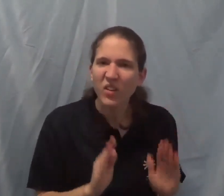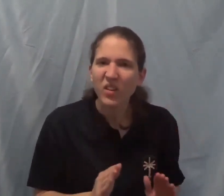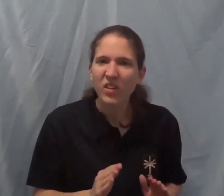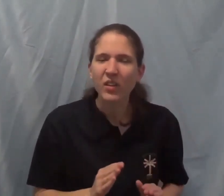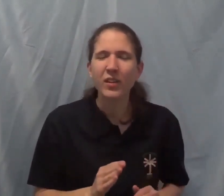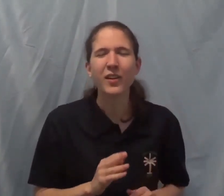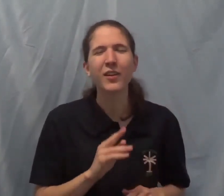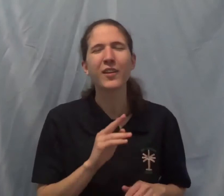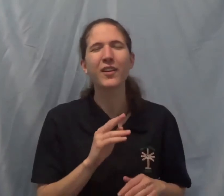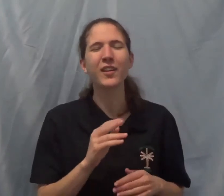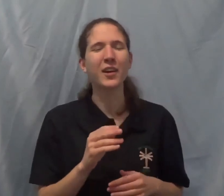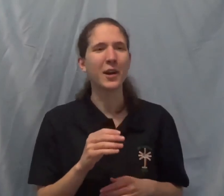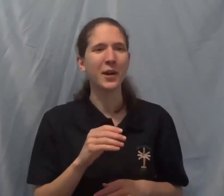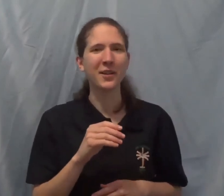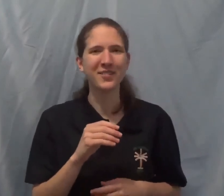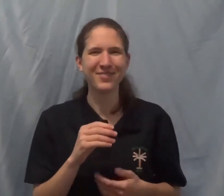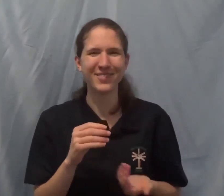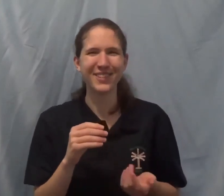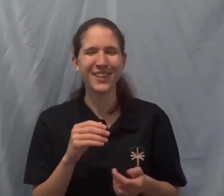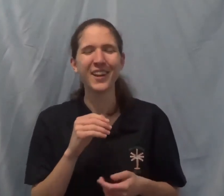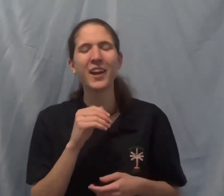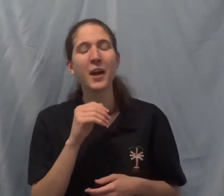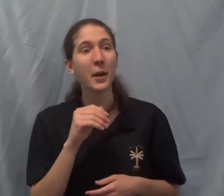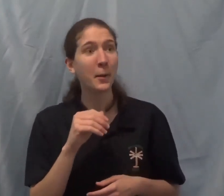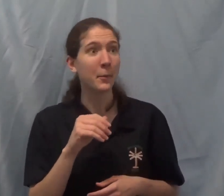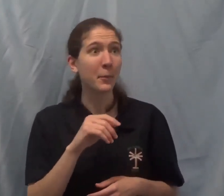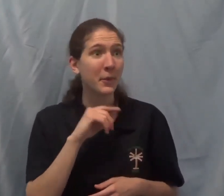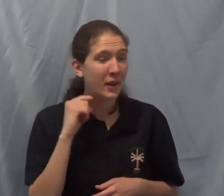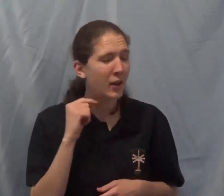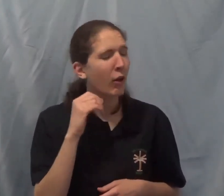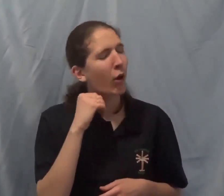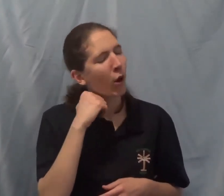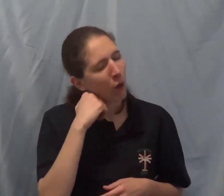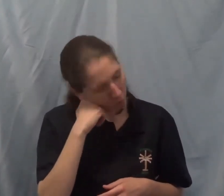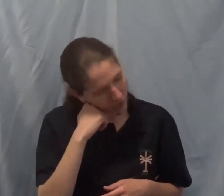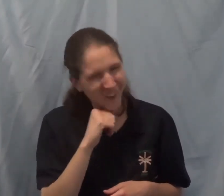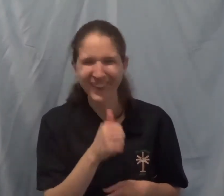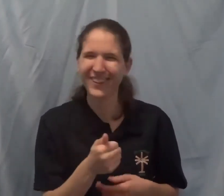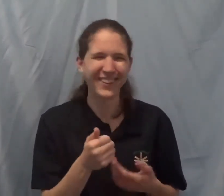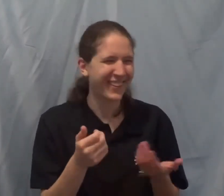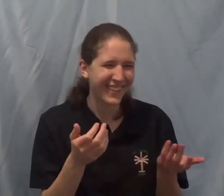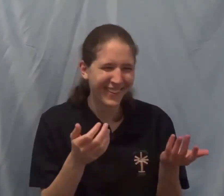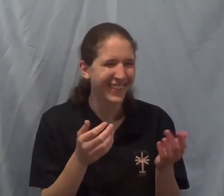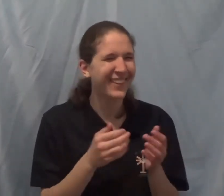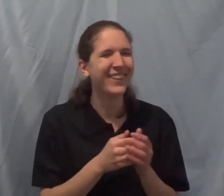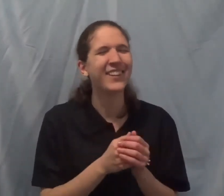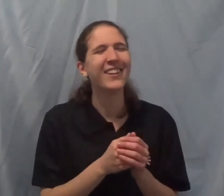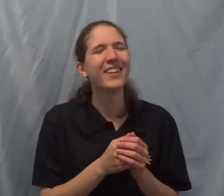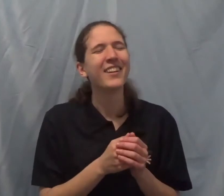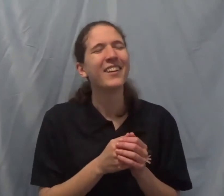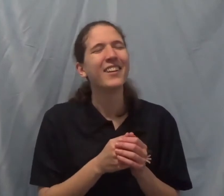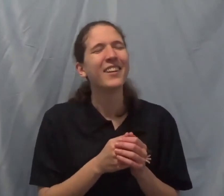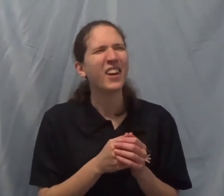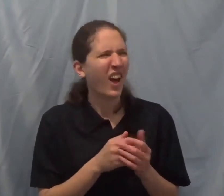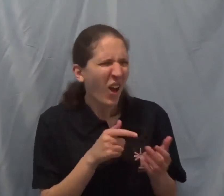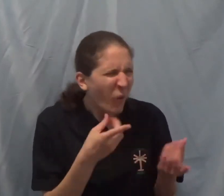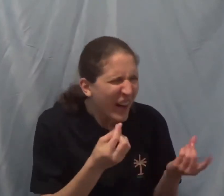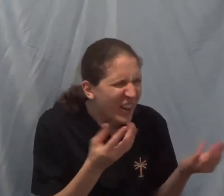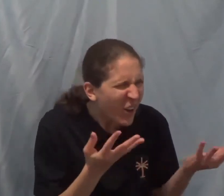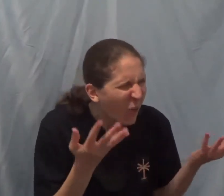that kind of stuff. But if you just celebrate the sacrament, and the fact that you're encouraged, the fact that you have a clean slate, the fact that